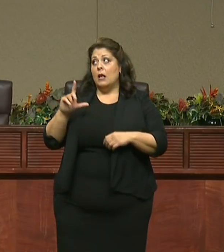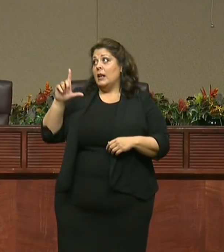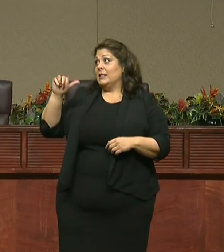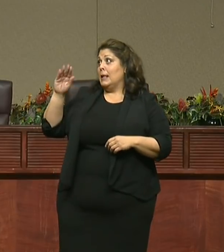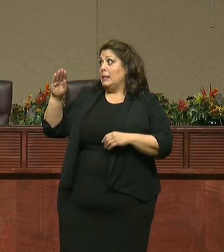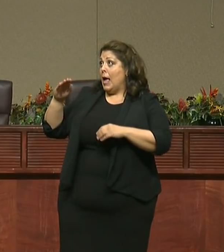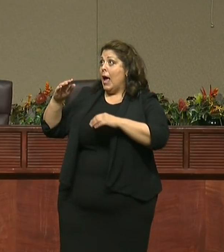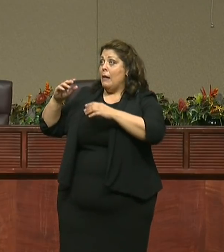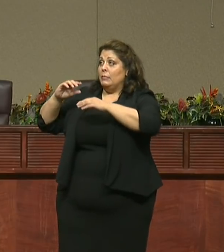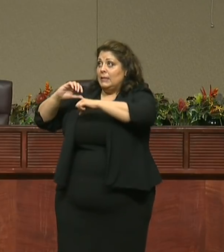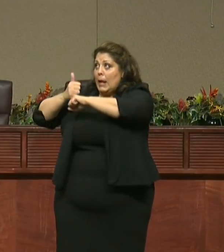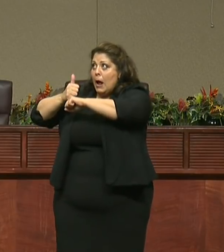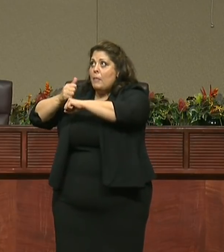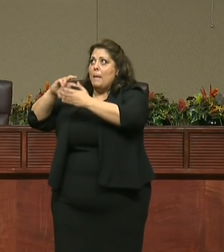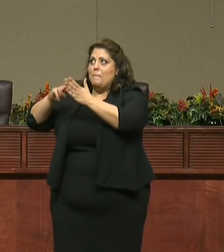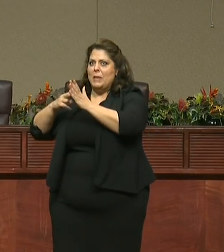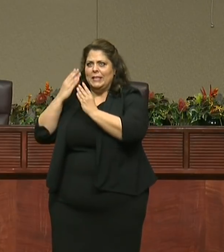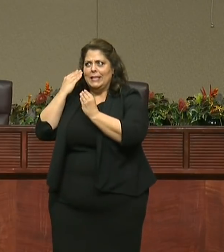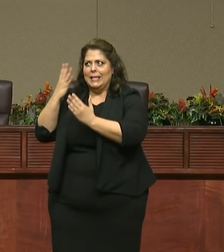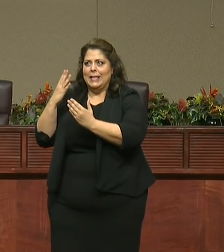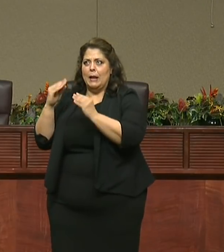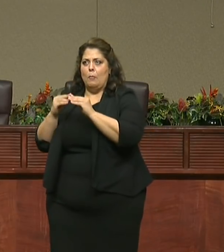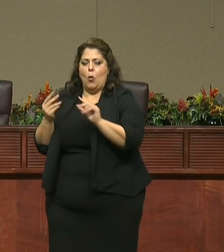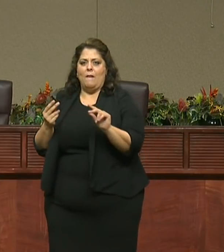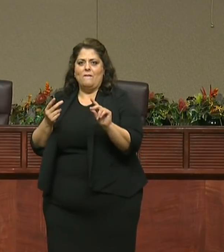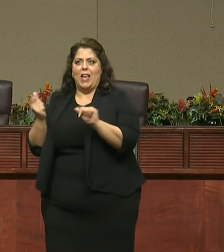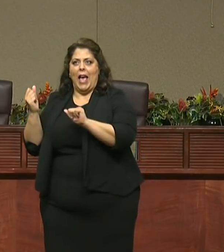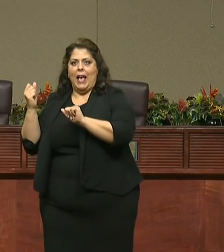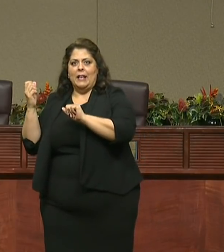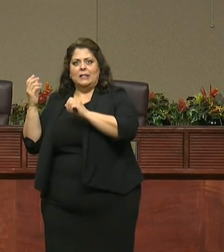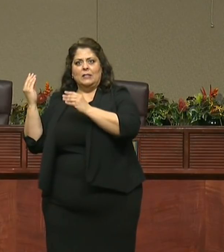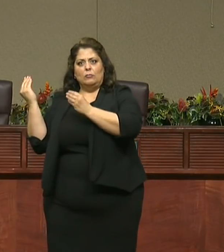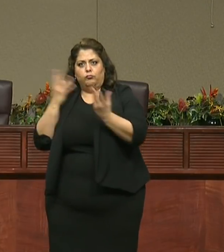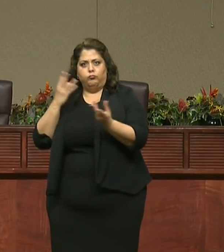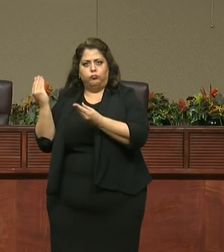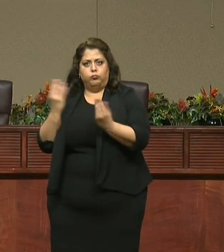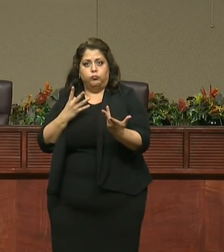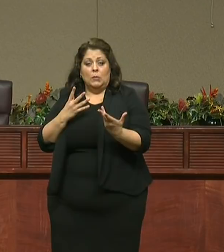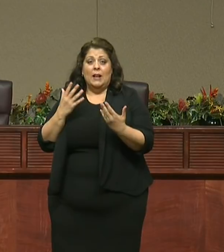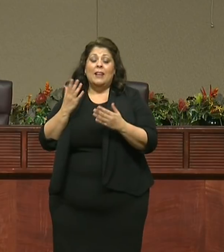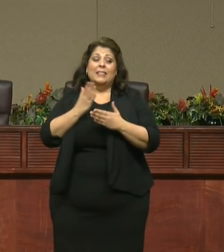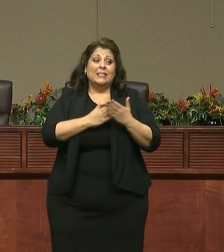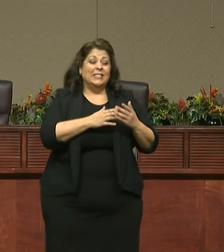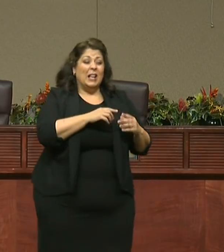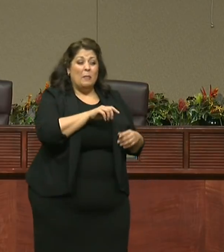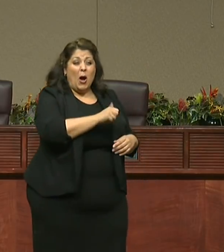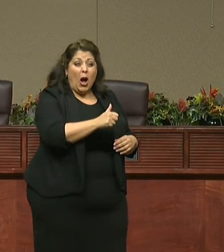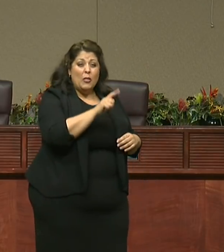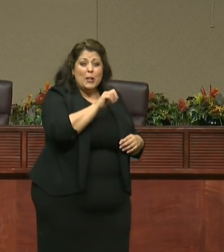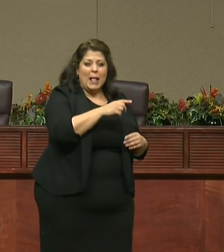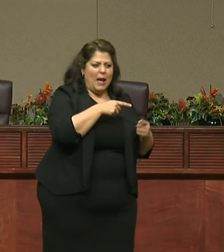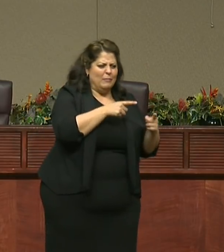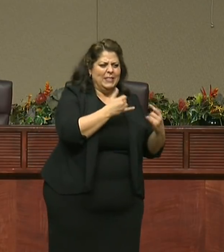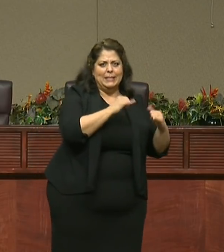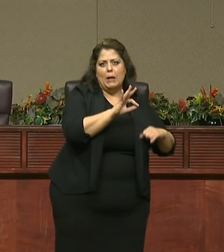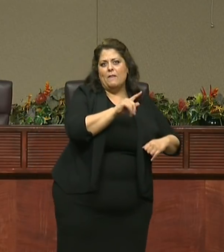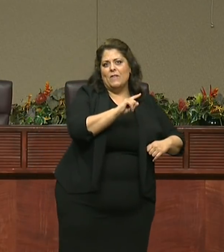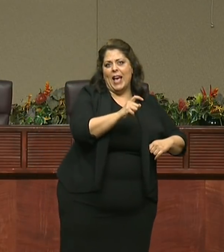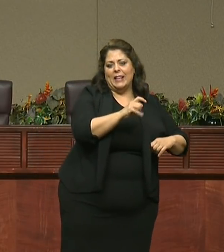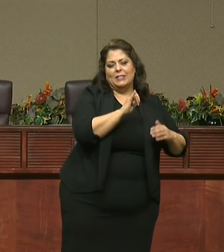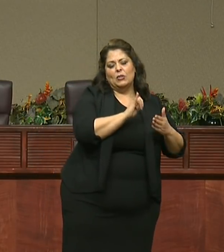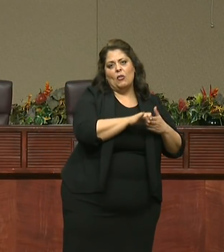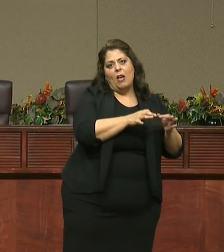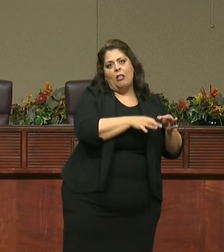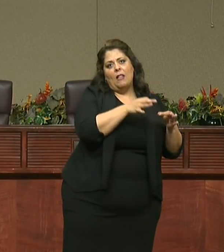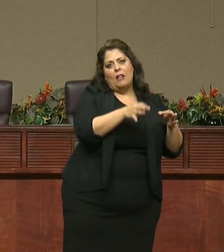earlier. Some labs have continued to report by fax, so that's a data that was entered at a later time. So